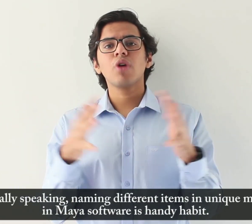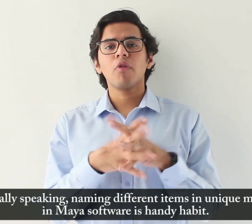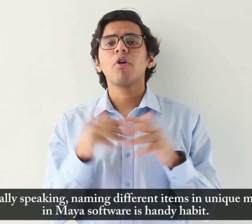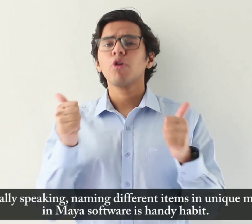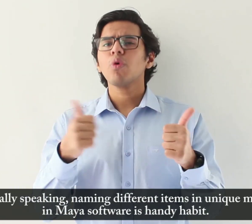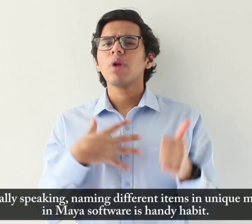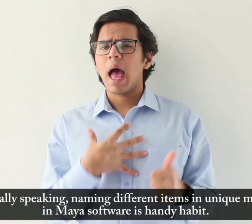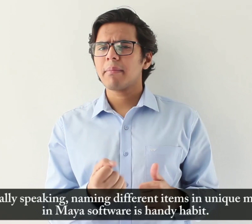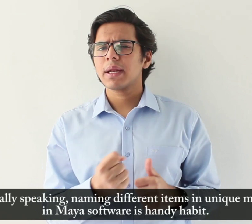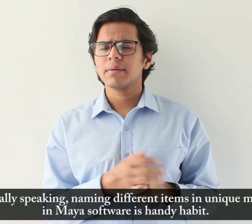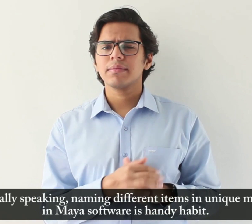habit.